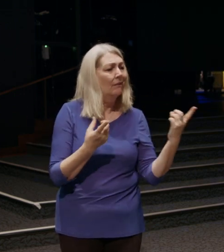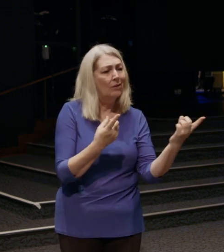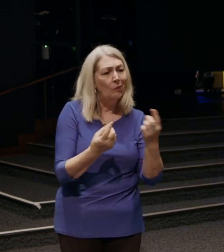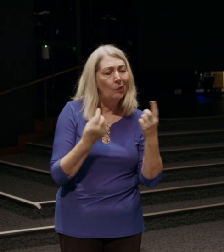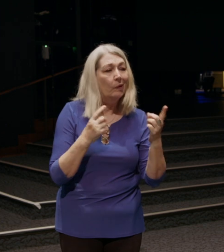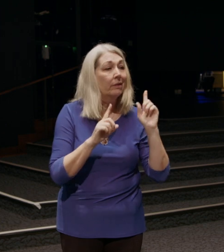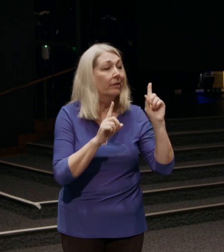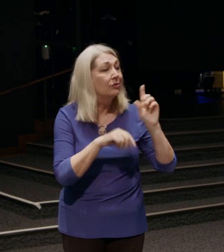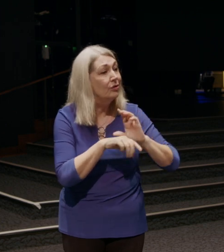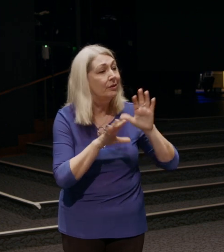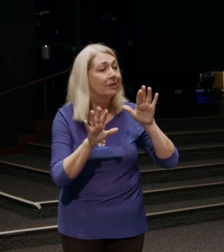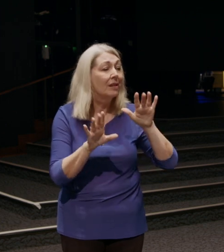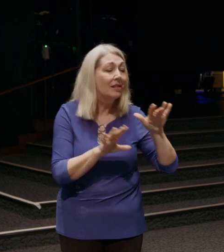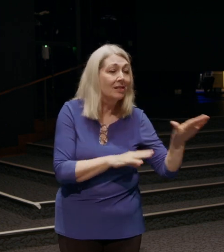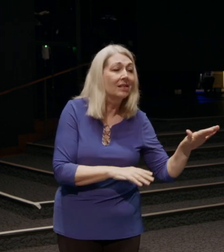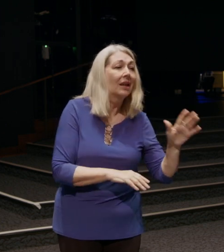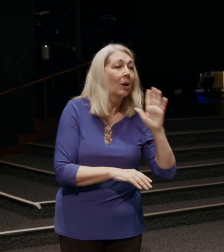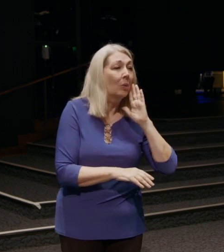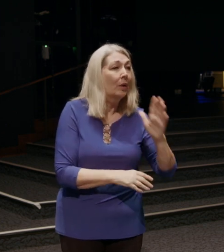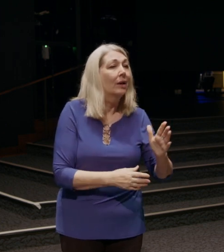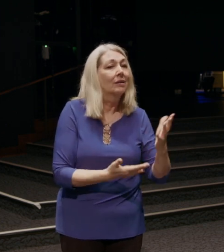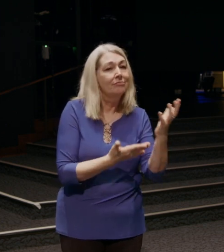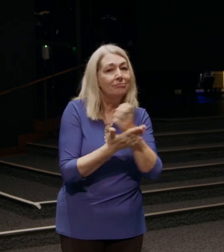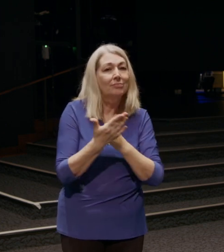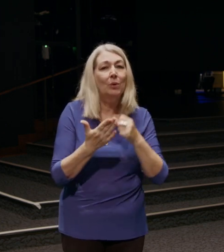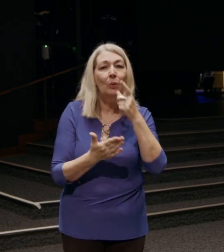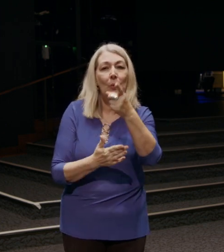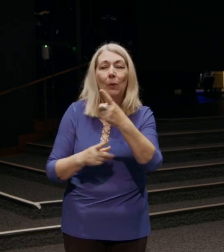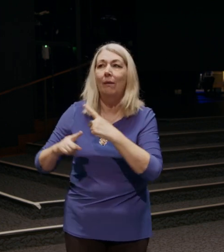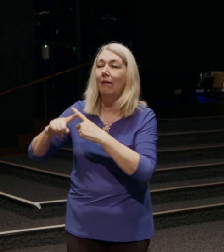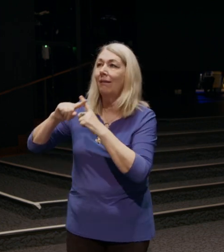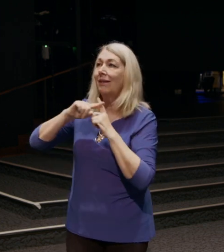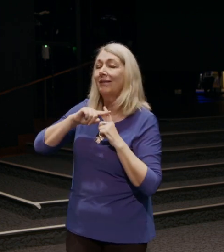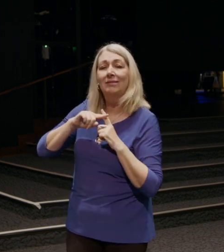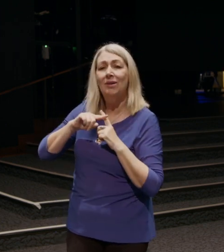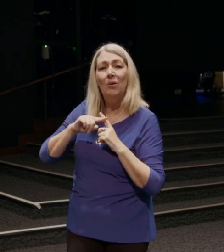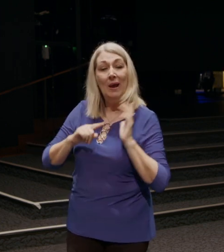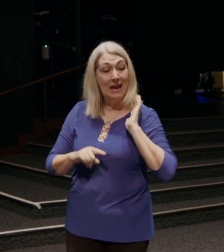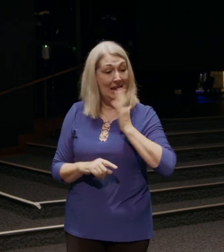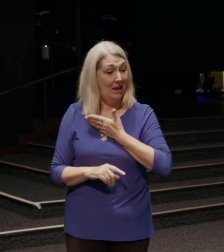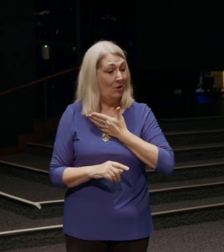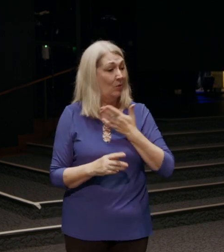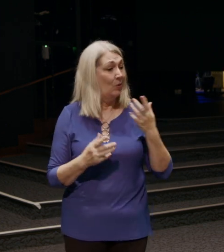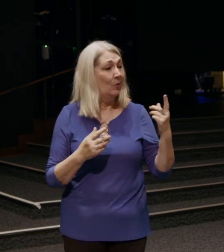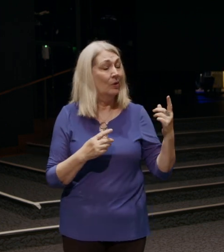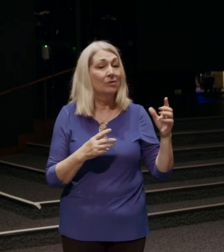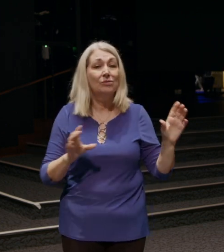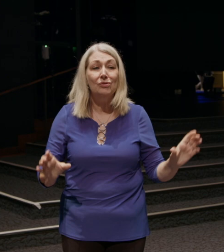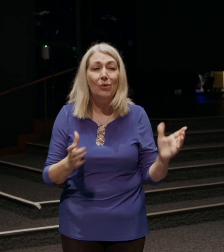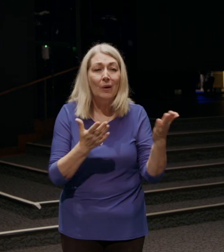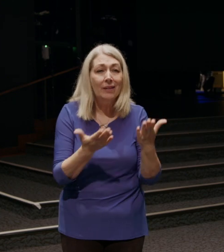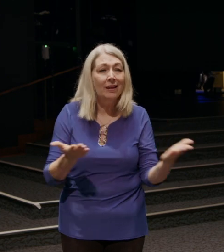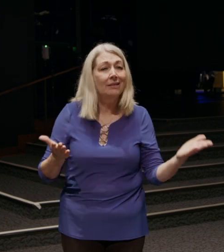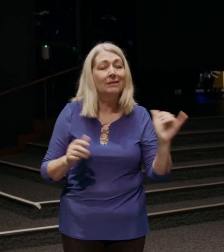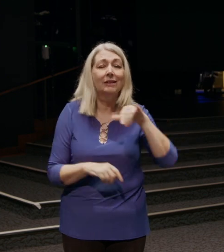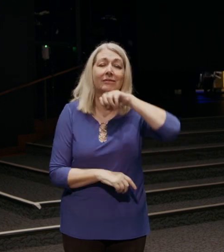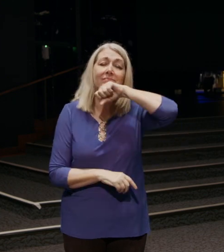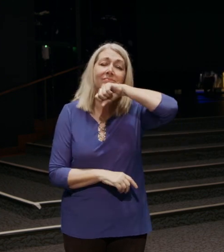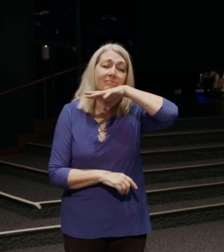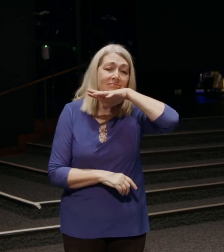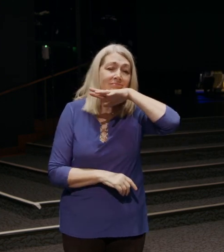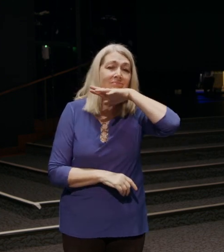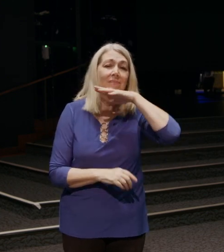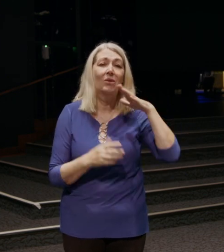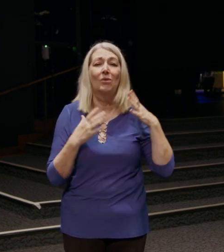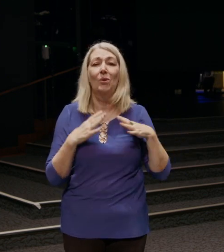Isaiah said that our righteous acts are like filthy pieces of cloth,